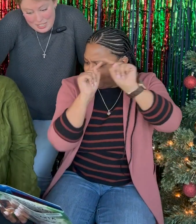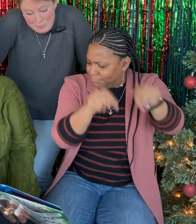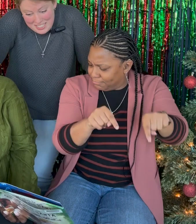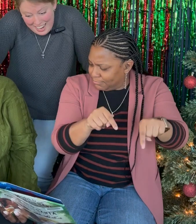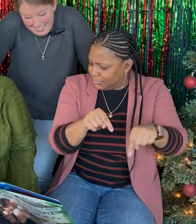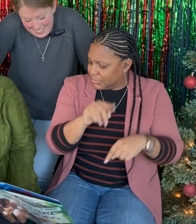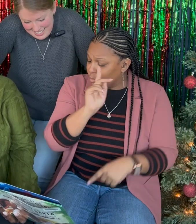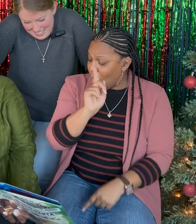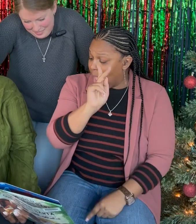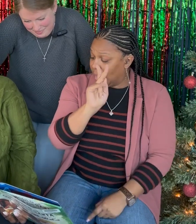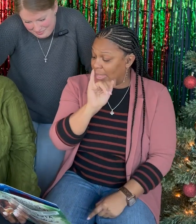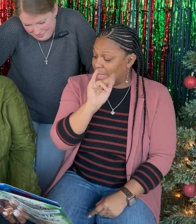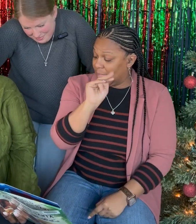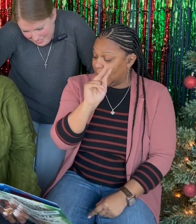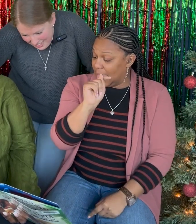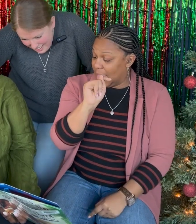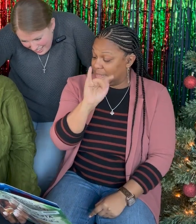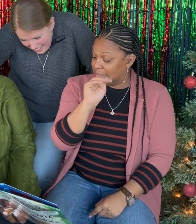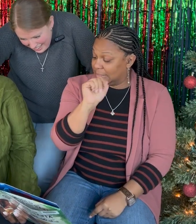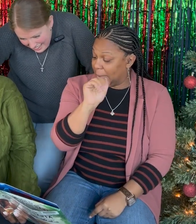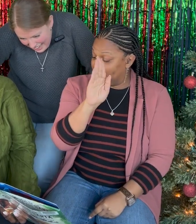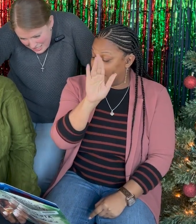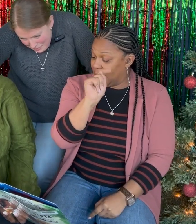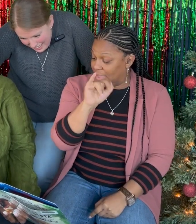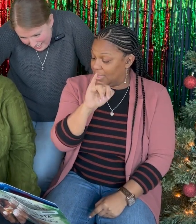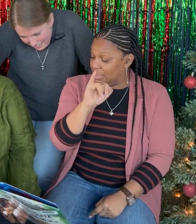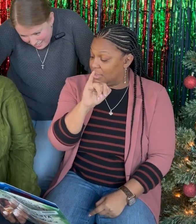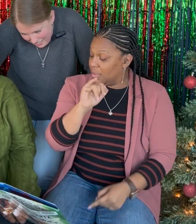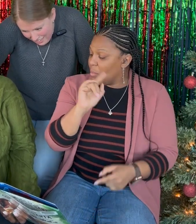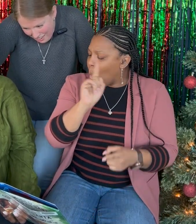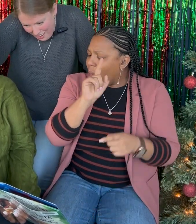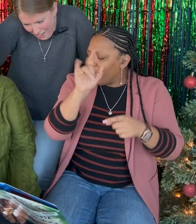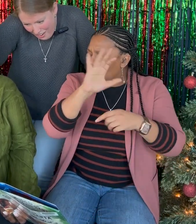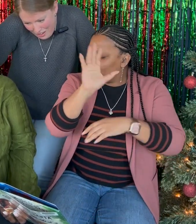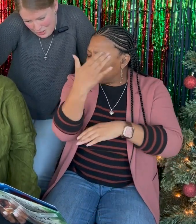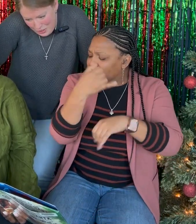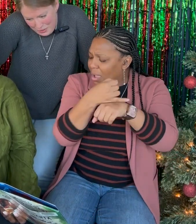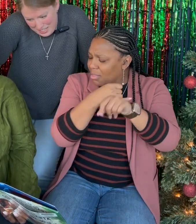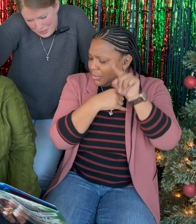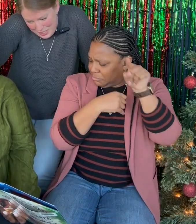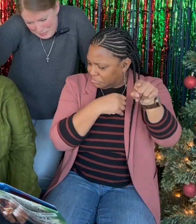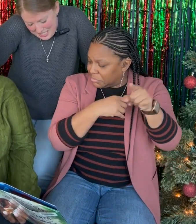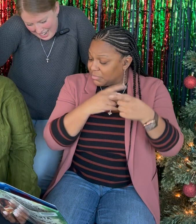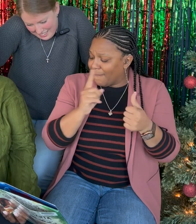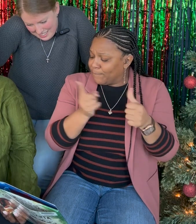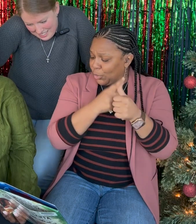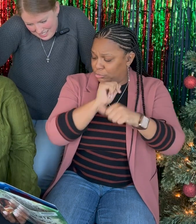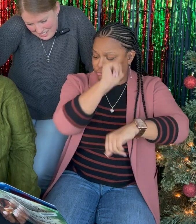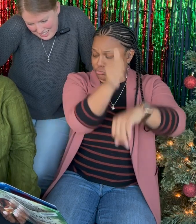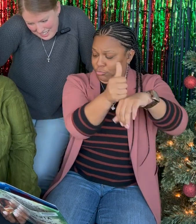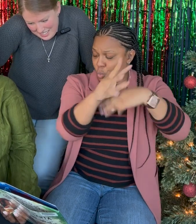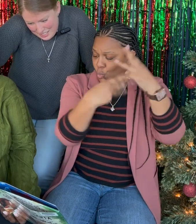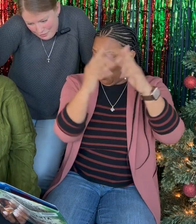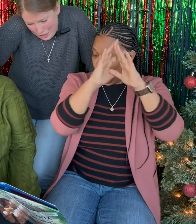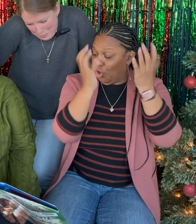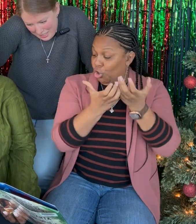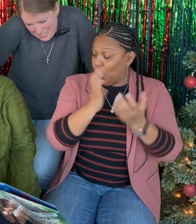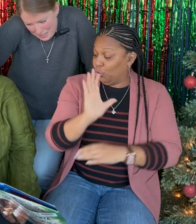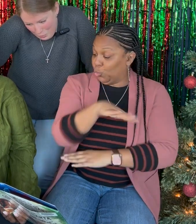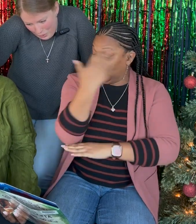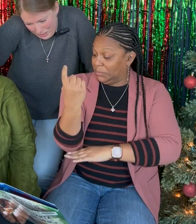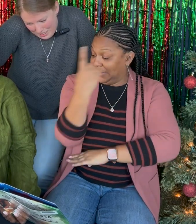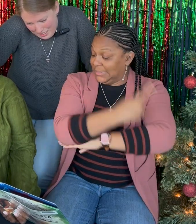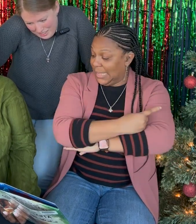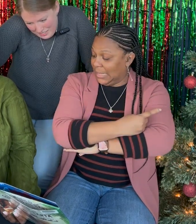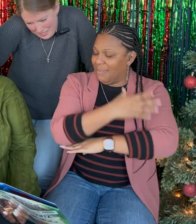So Christmas Island. In Kantamani, also known as Christmas Island, it's the first place